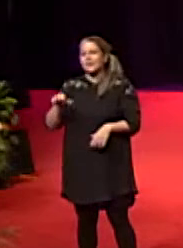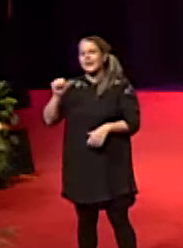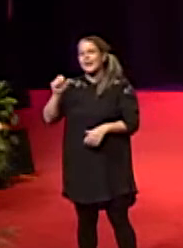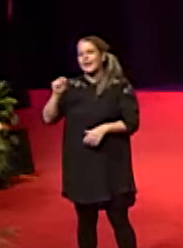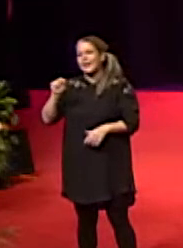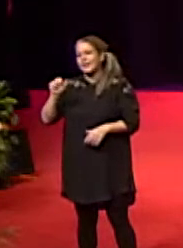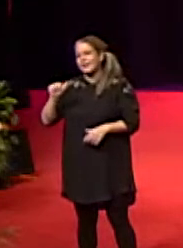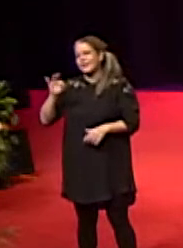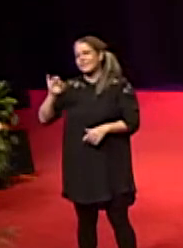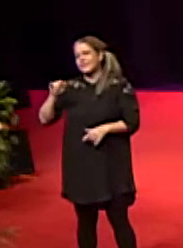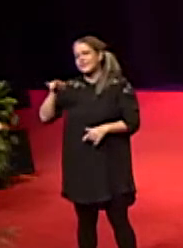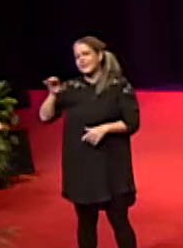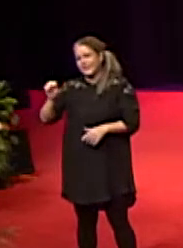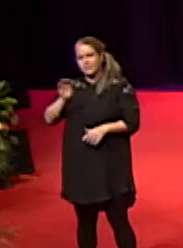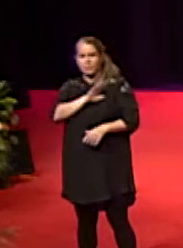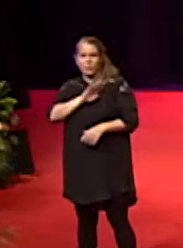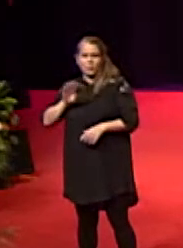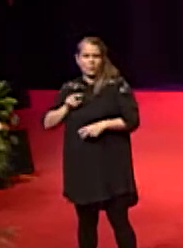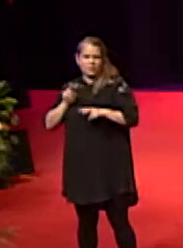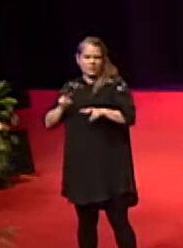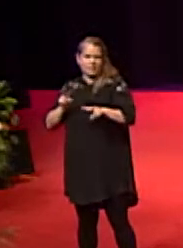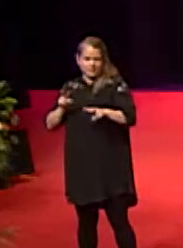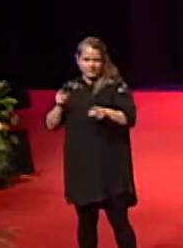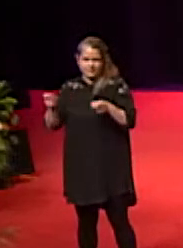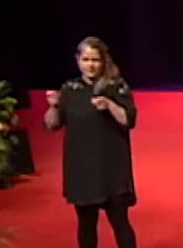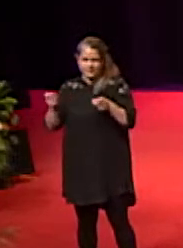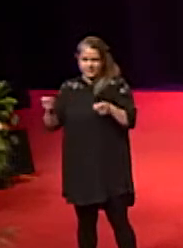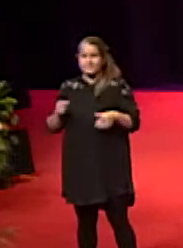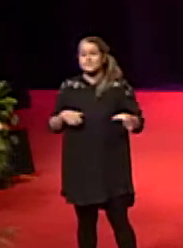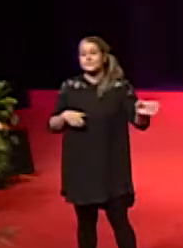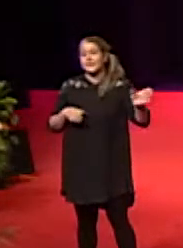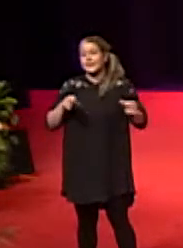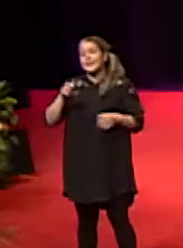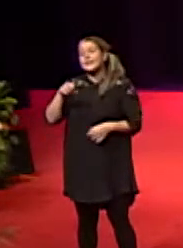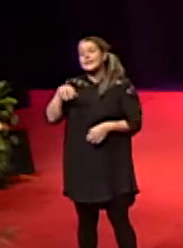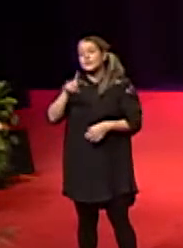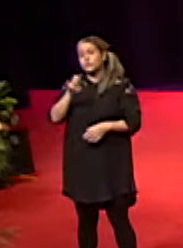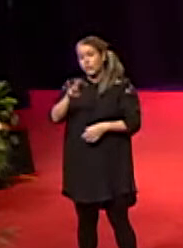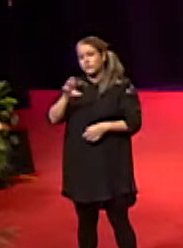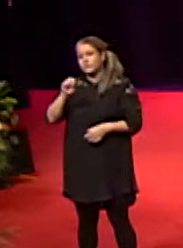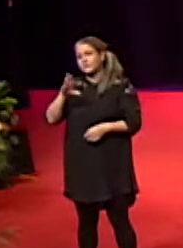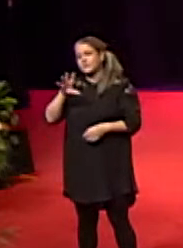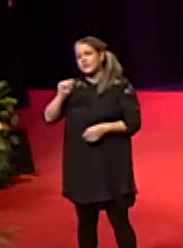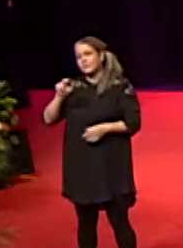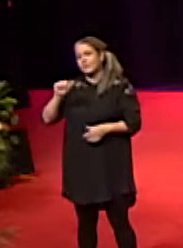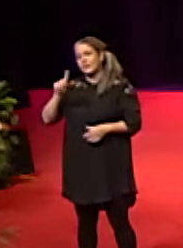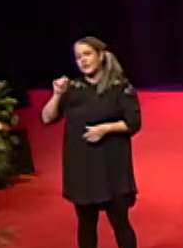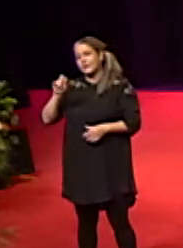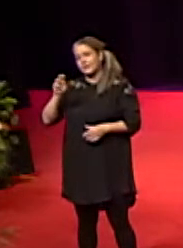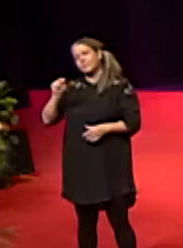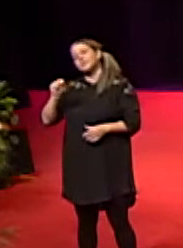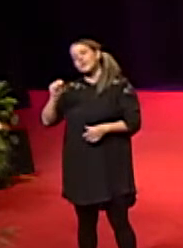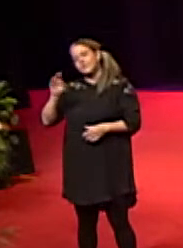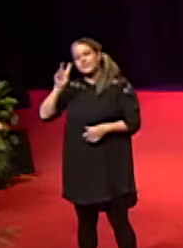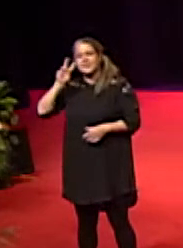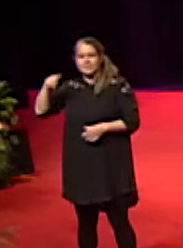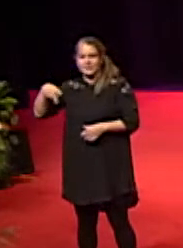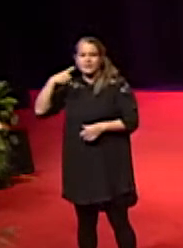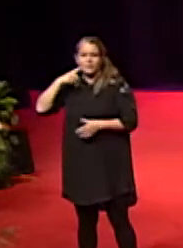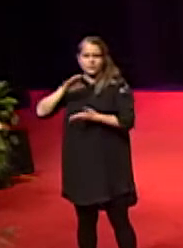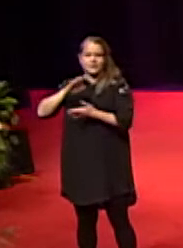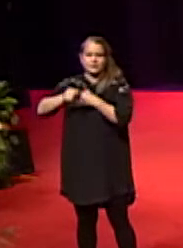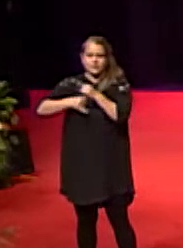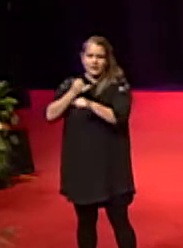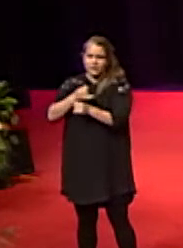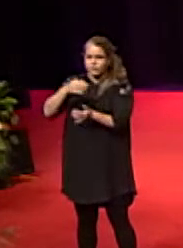Governors. Dr. Siebert Adamson, Vice President, Students, International, and Alumni. And Katie Burrows, Registrar